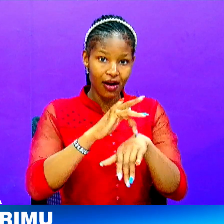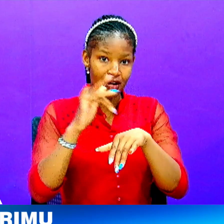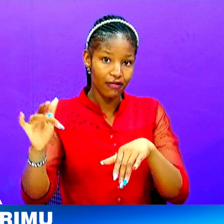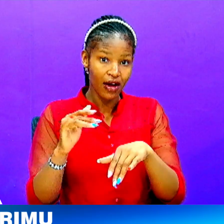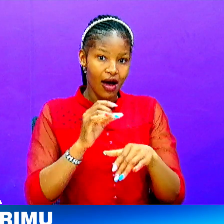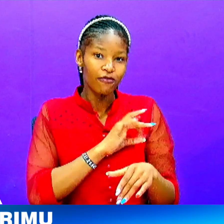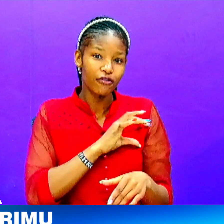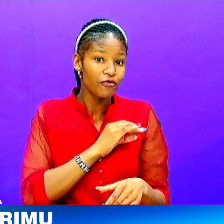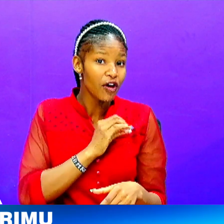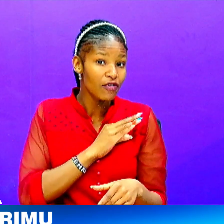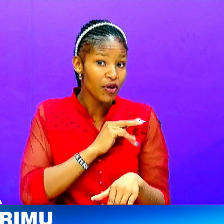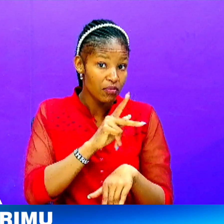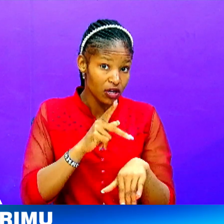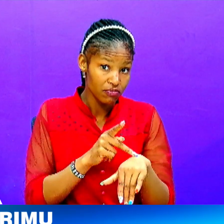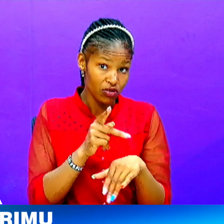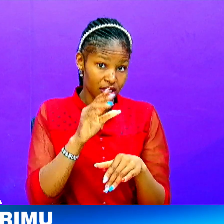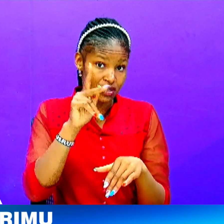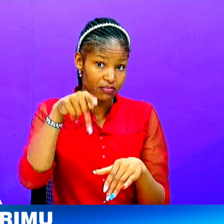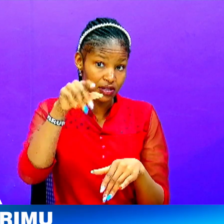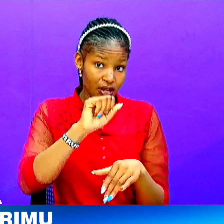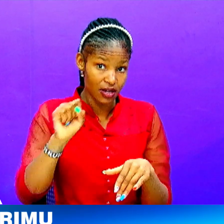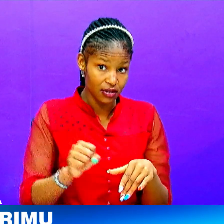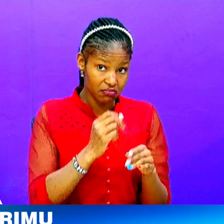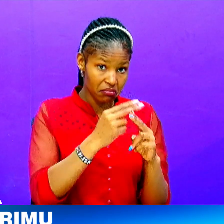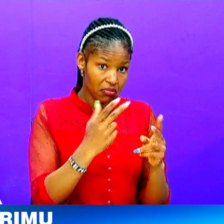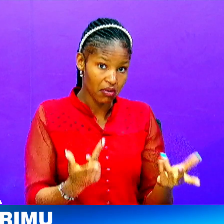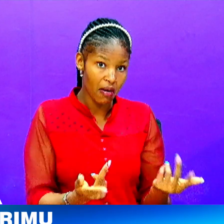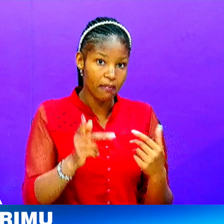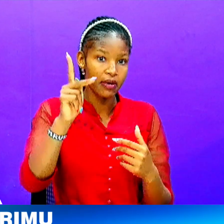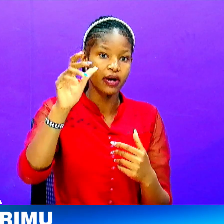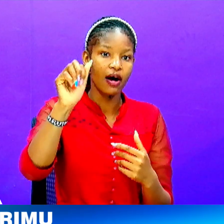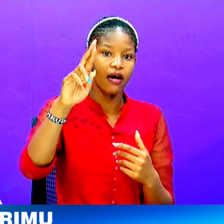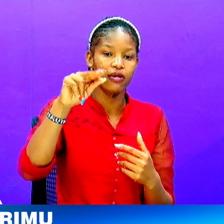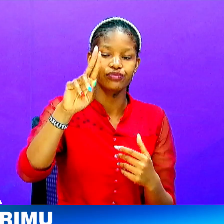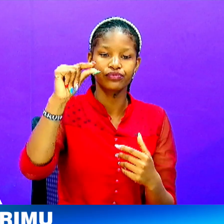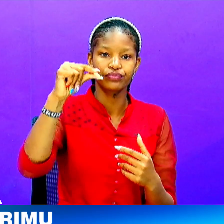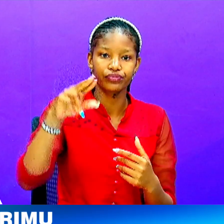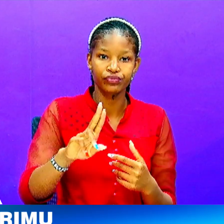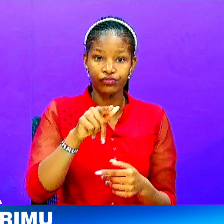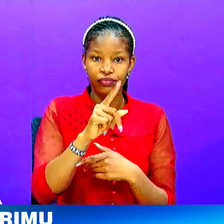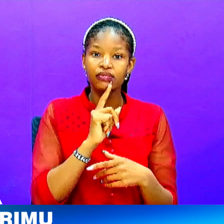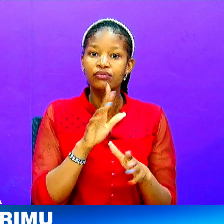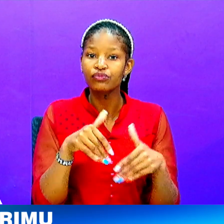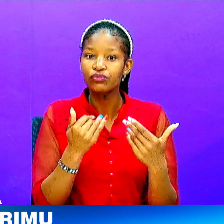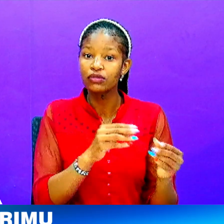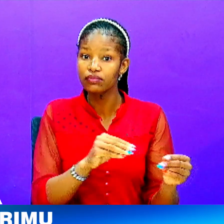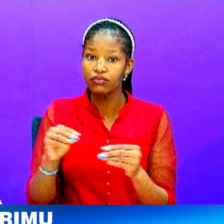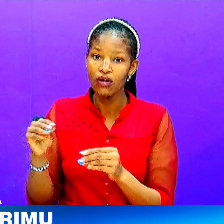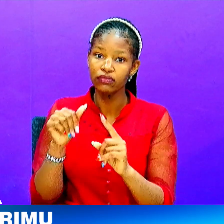EAC Affairs Principal Secretary Dr. Caroline Karugu said the move violates the EAC Common